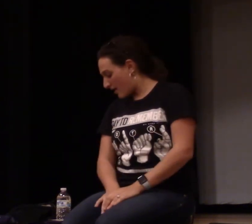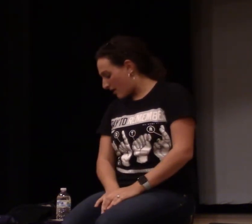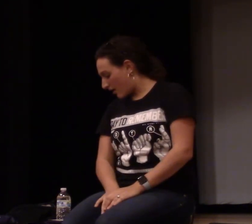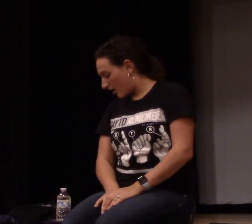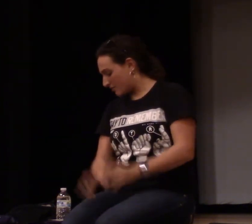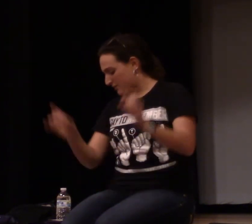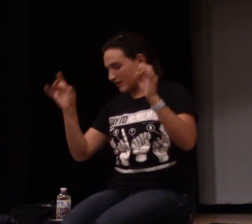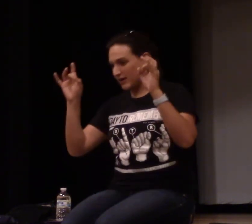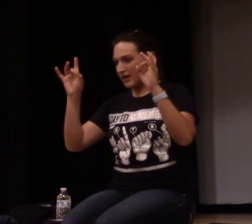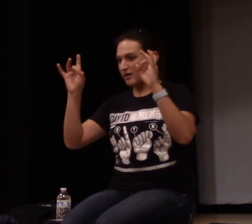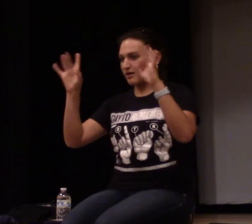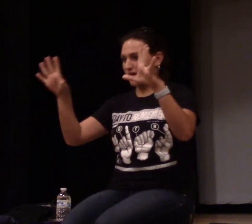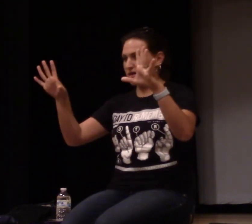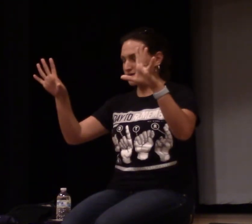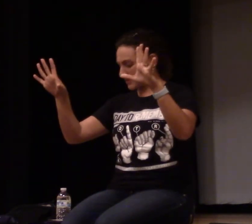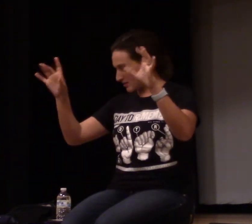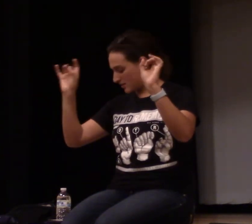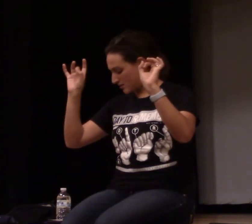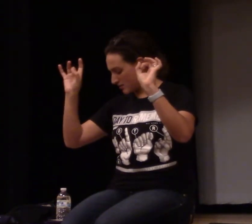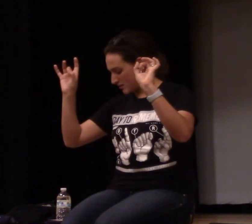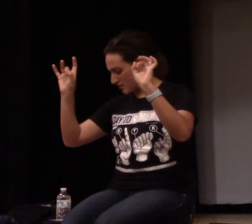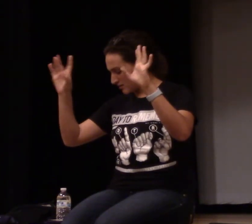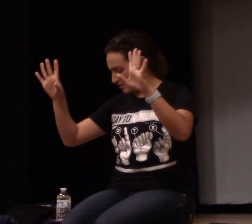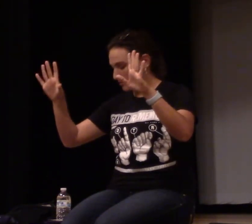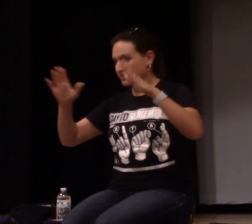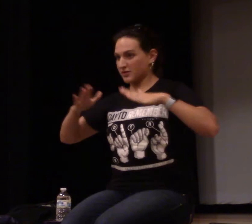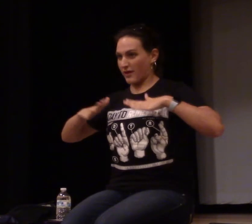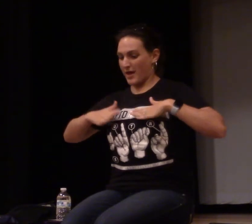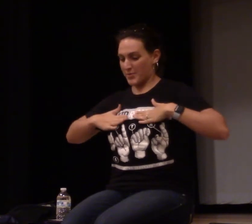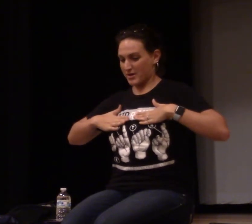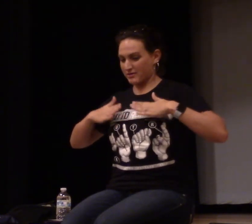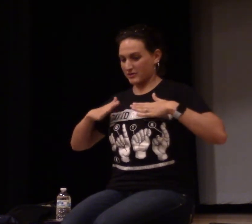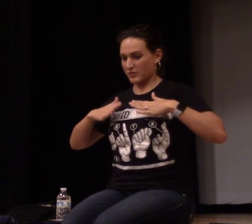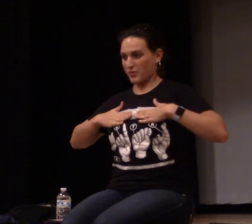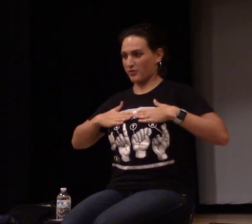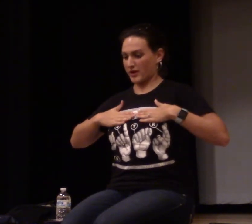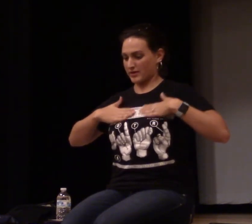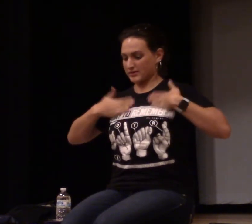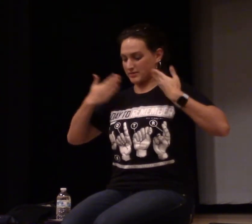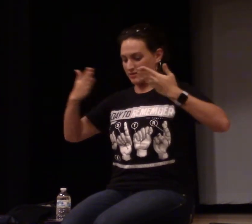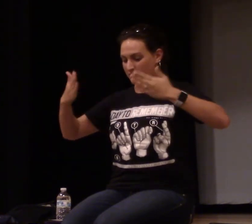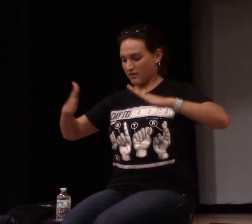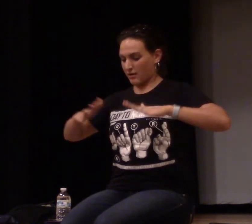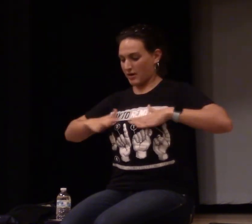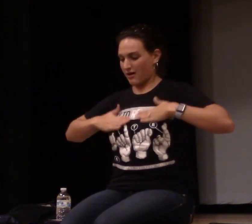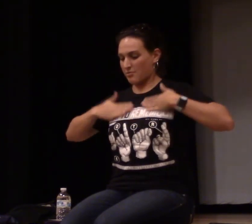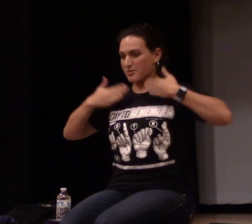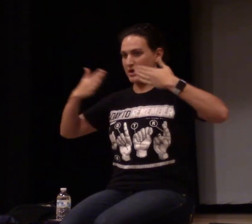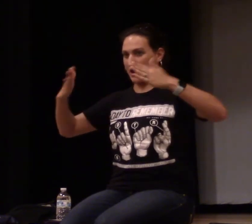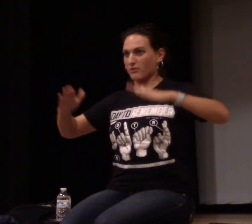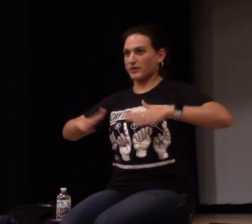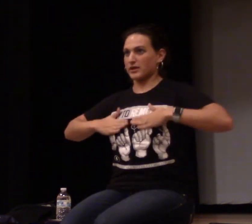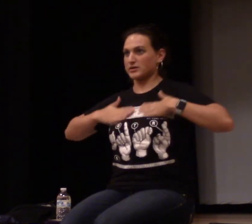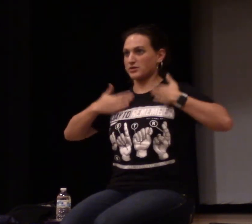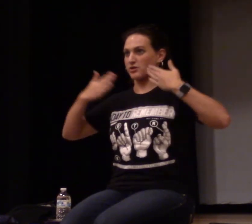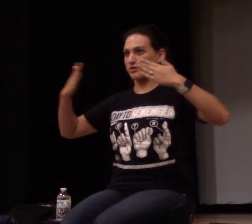So we did hate. So happy is with both hands. coming up and out like in a circle. Very